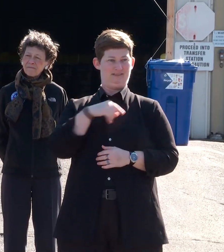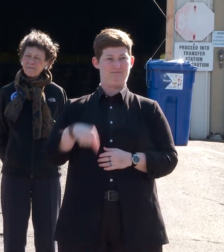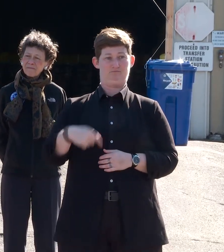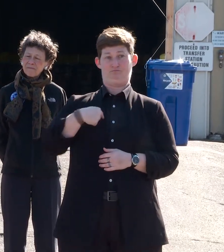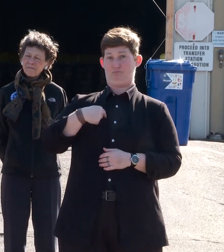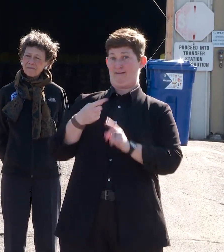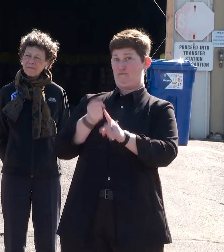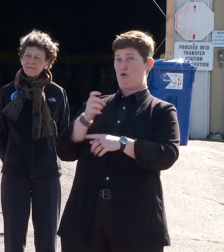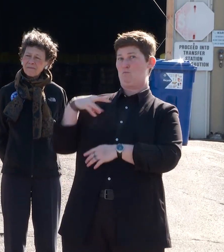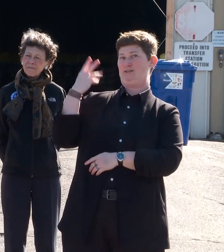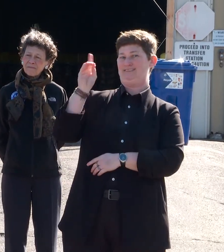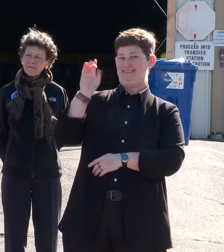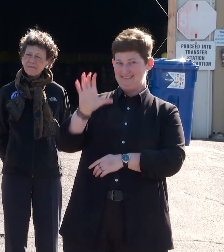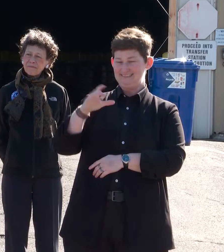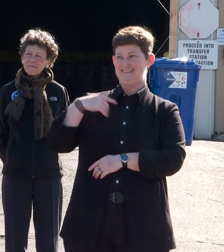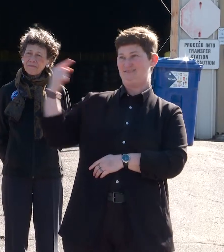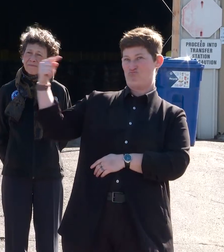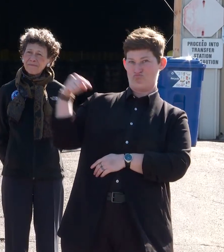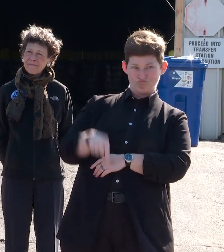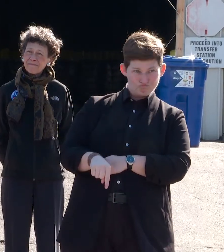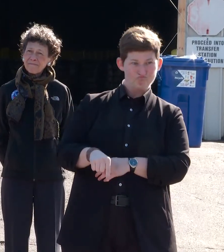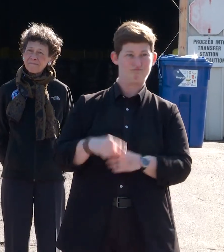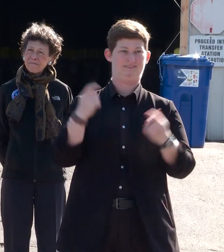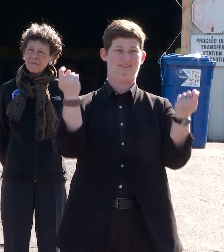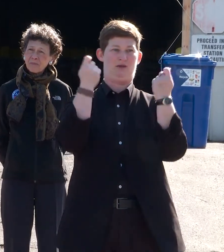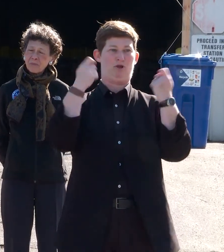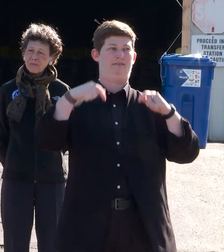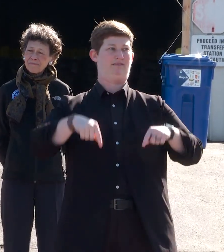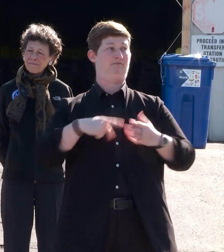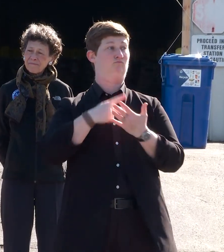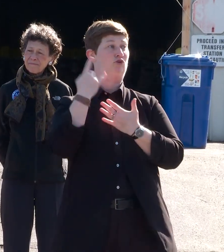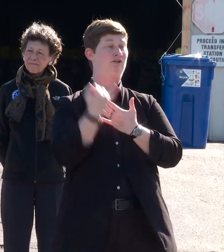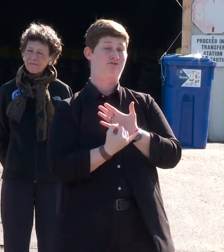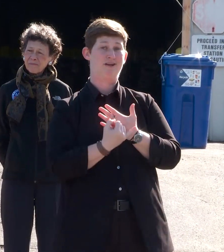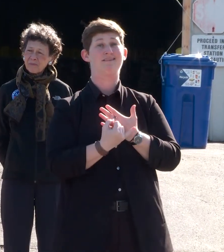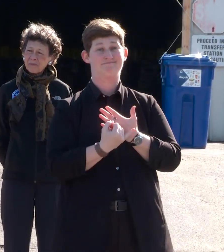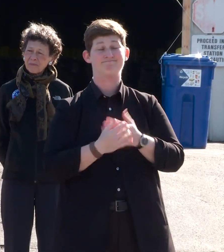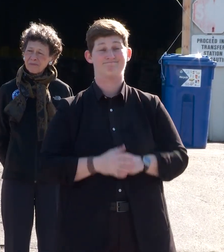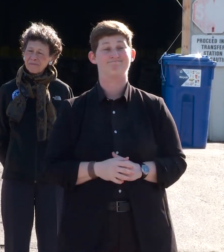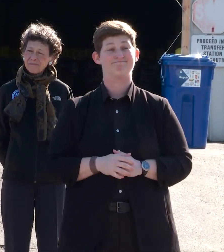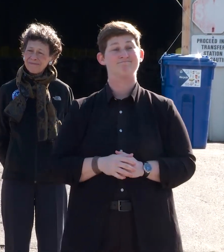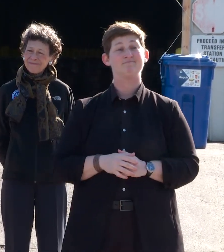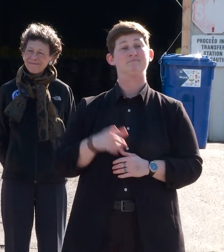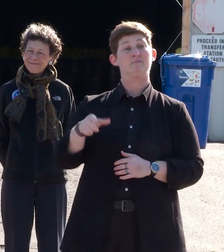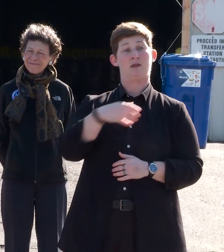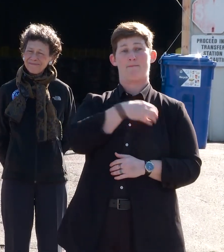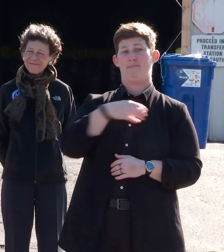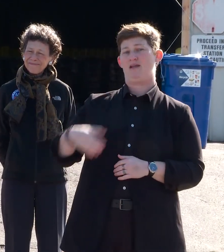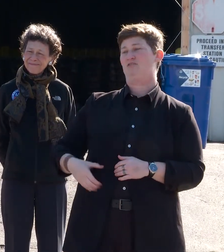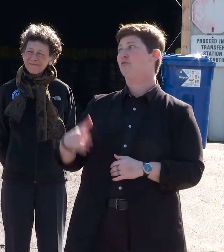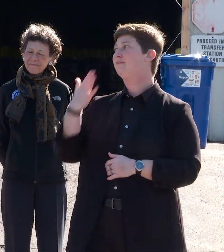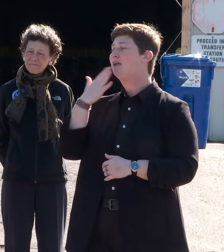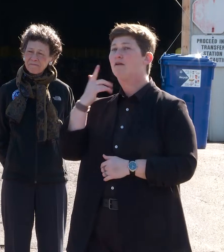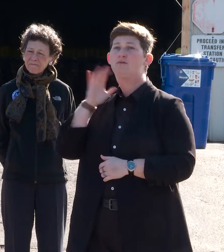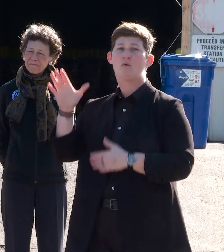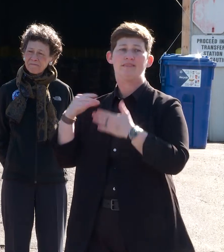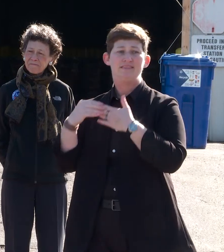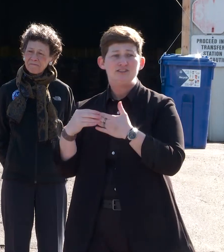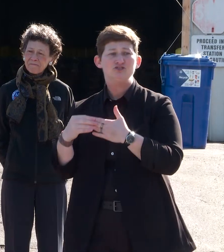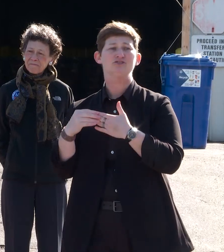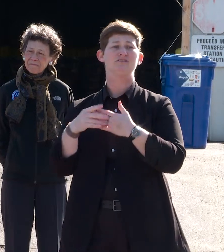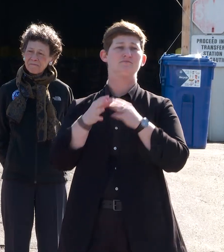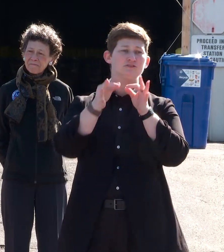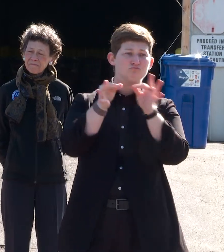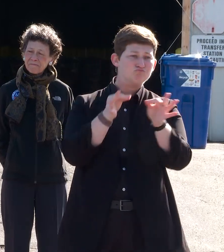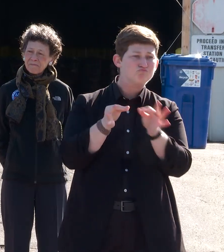this really incredible project. And you've just illustrated your leadership, Mayor, in the way you've described the opportunity we have